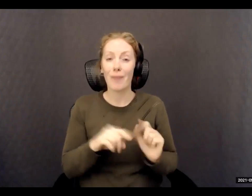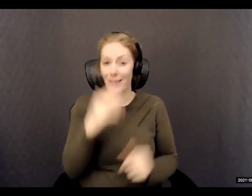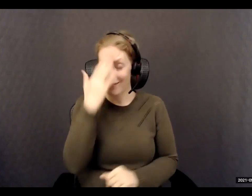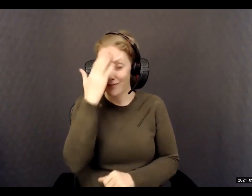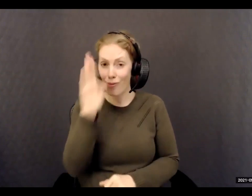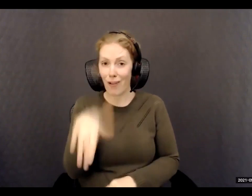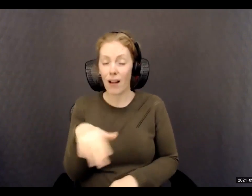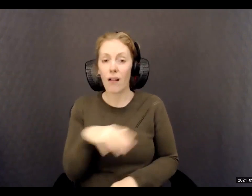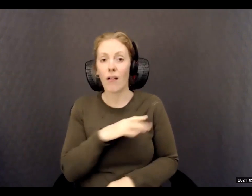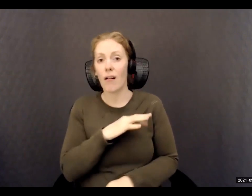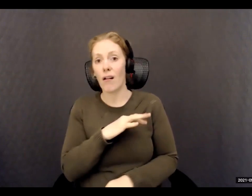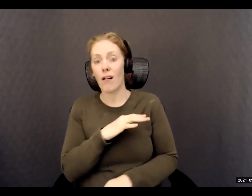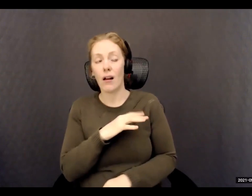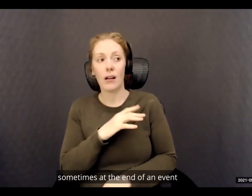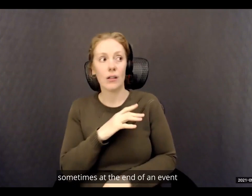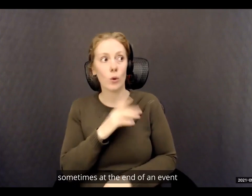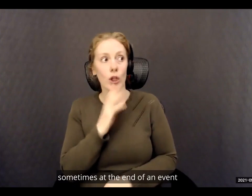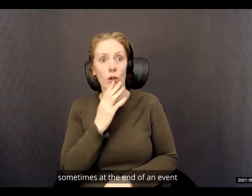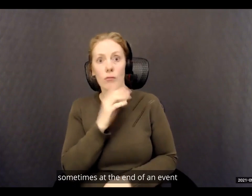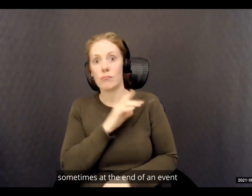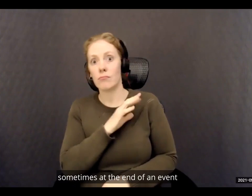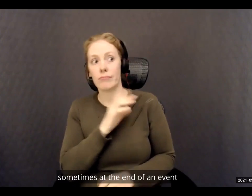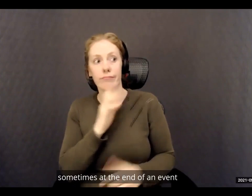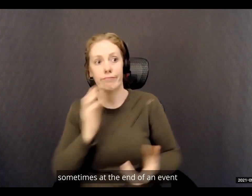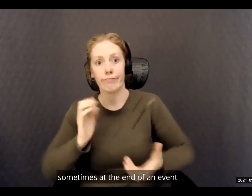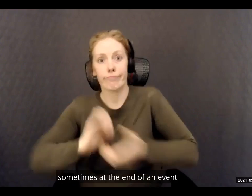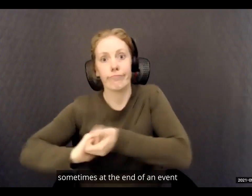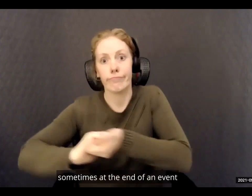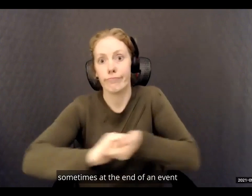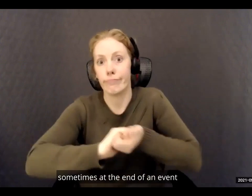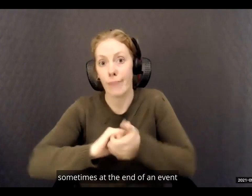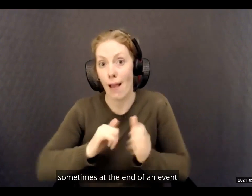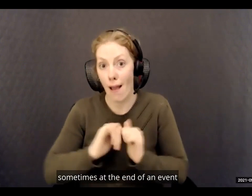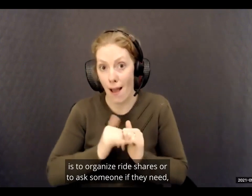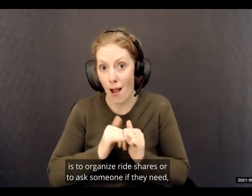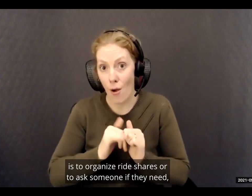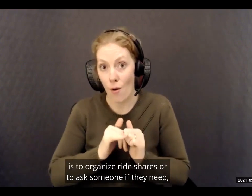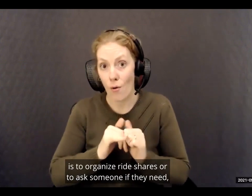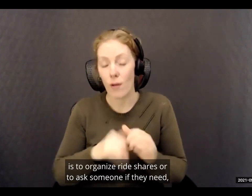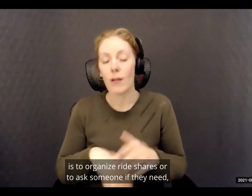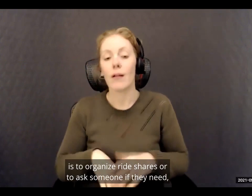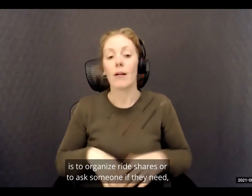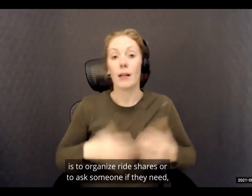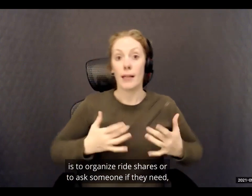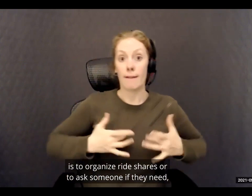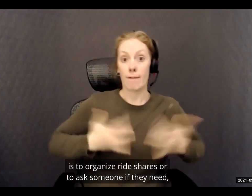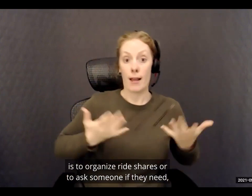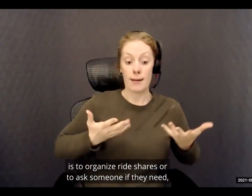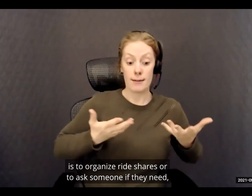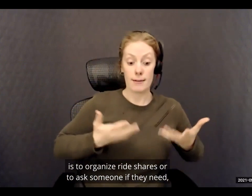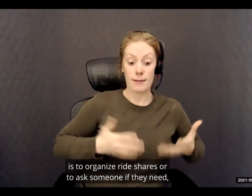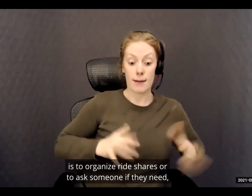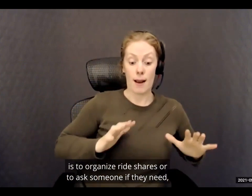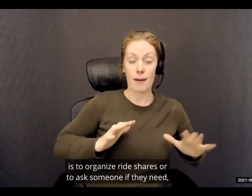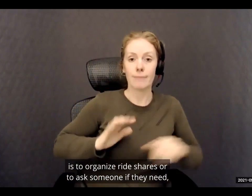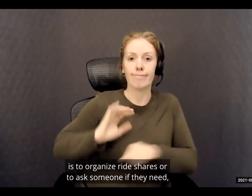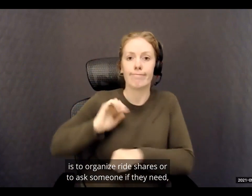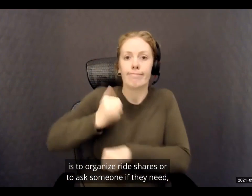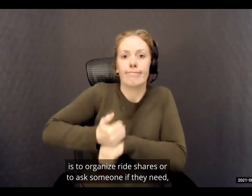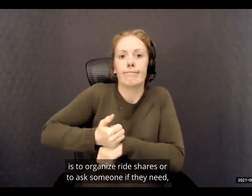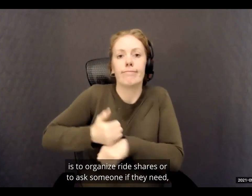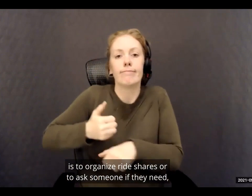the collaborative thing to do sometimes at the end of an event is to organize ride shares